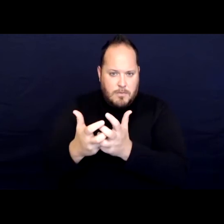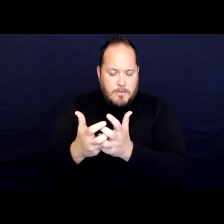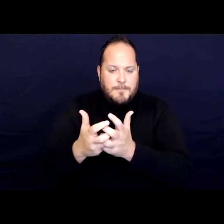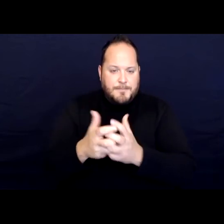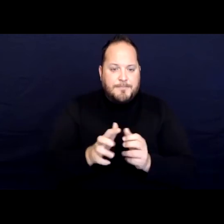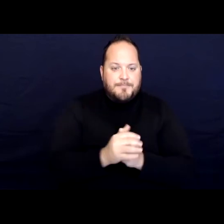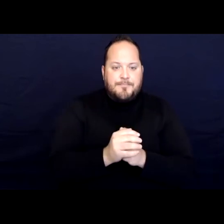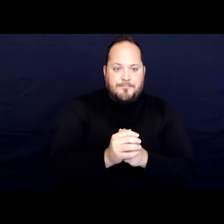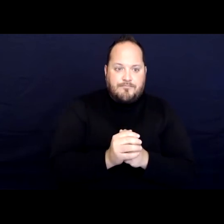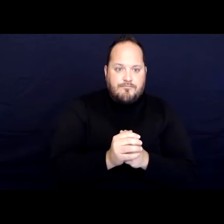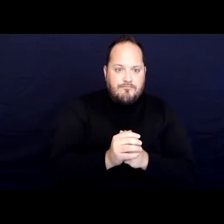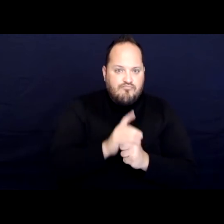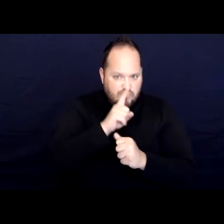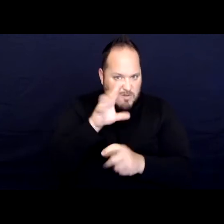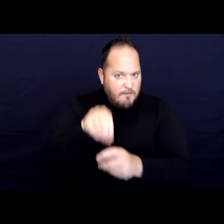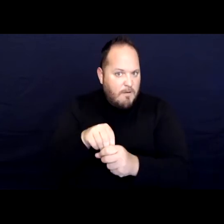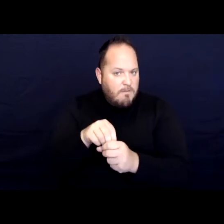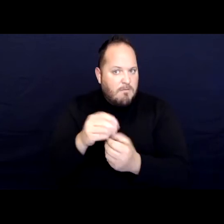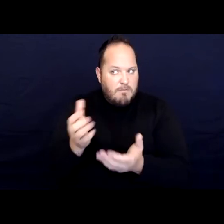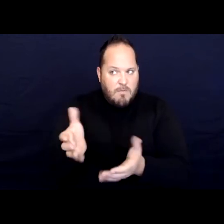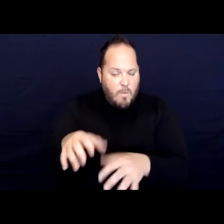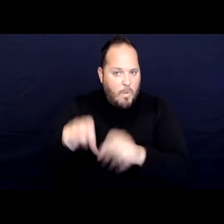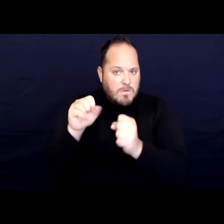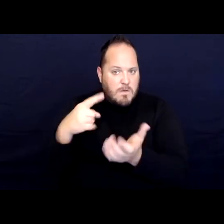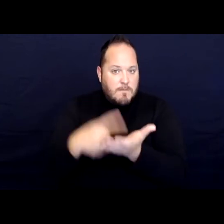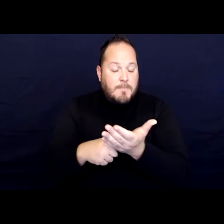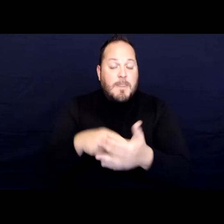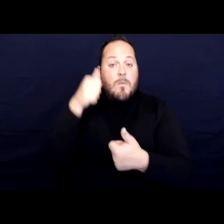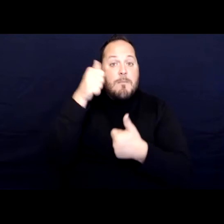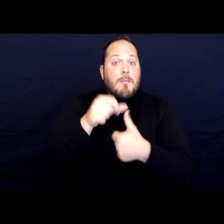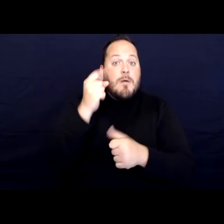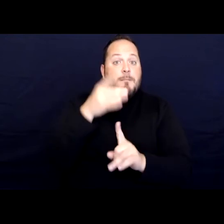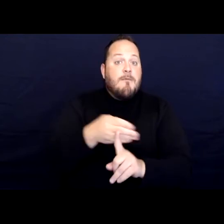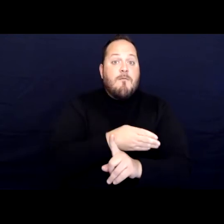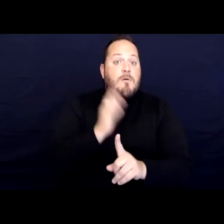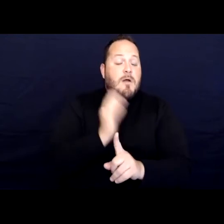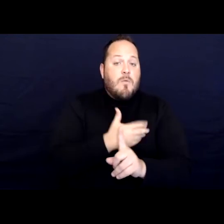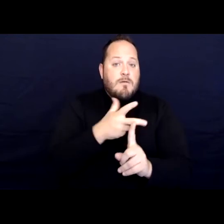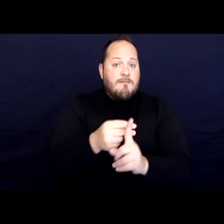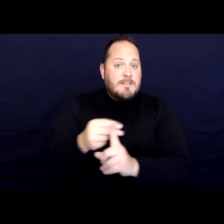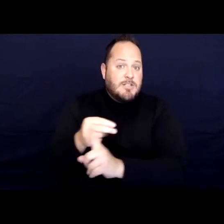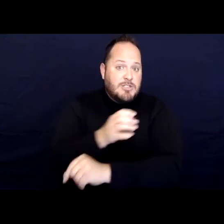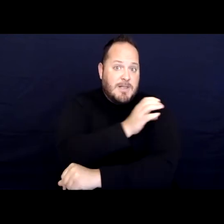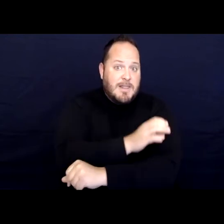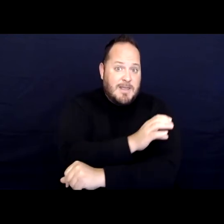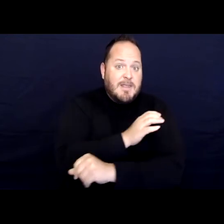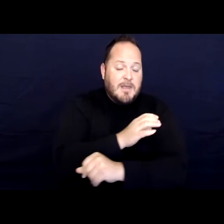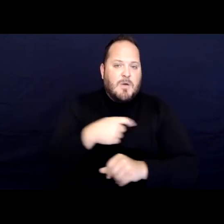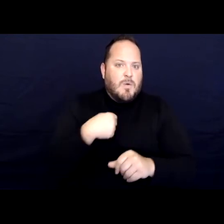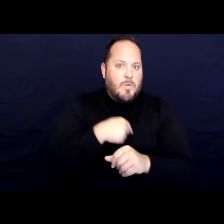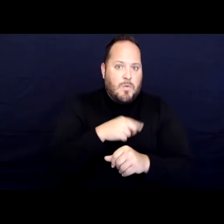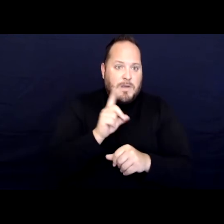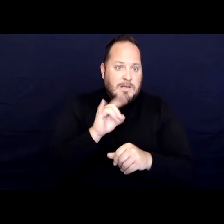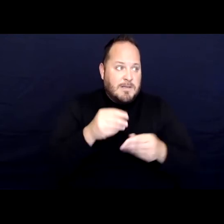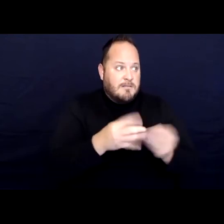before the clinic, our vaccination clinic, we ended up vaccinating over